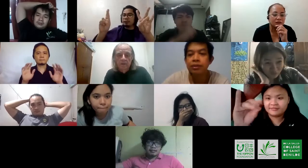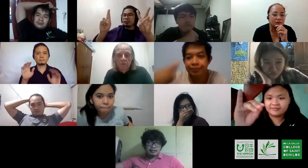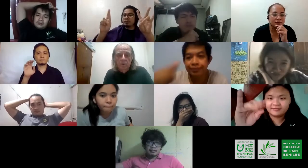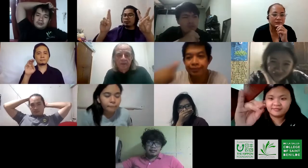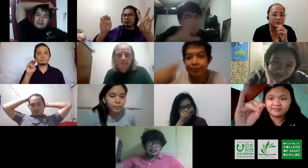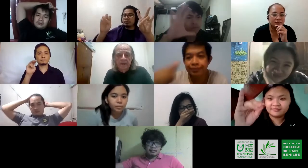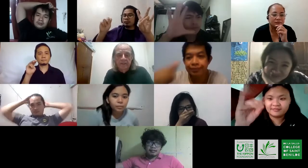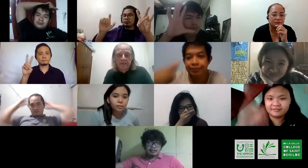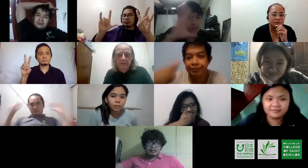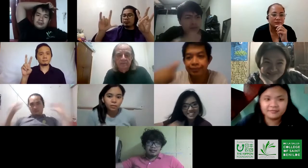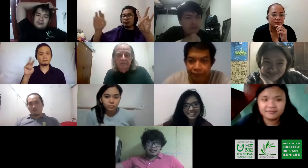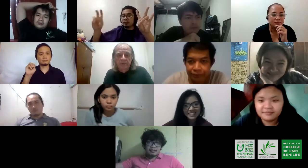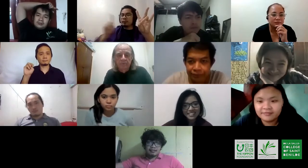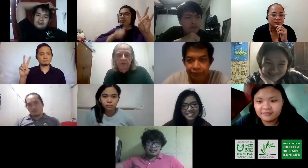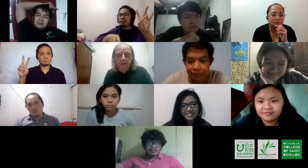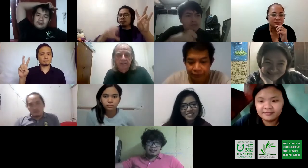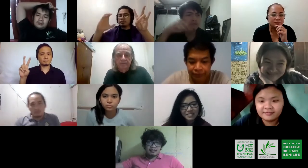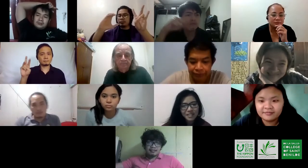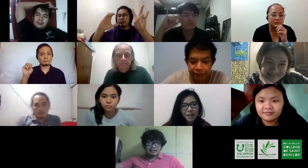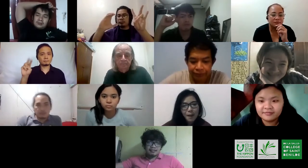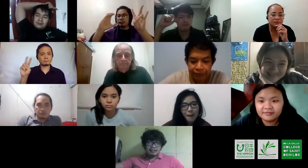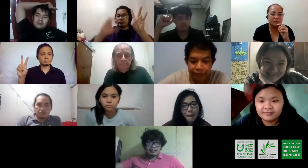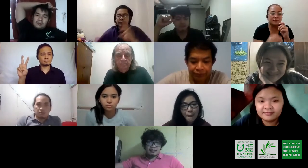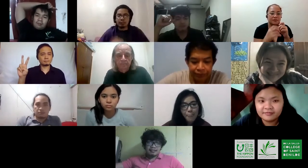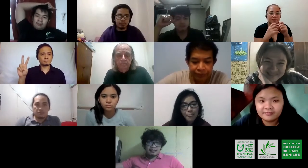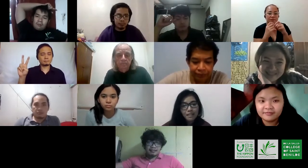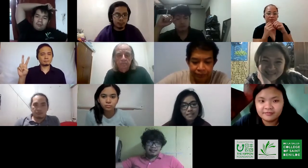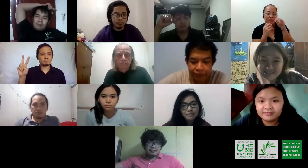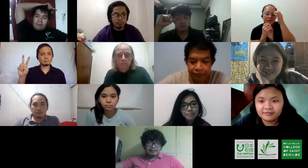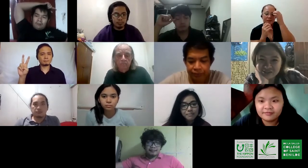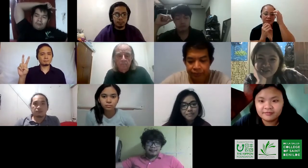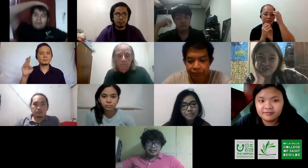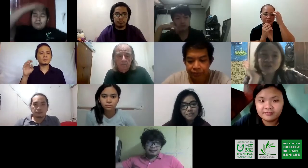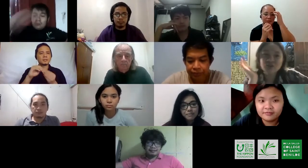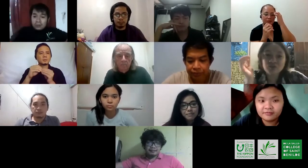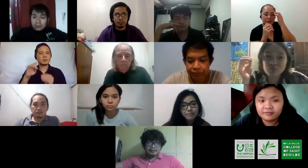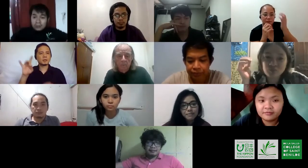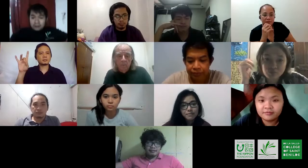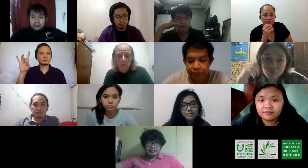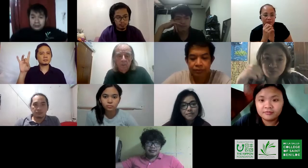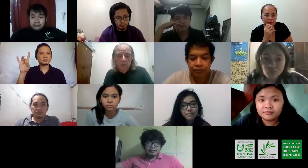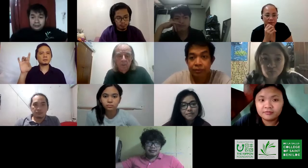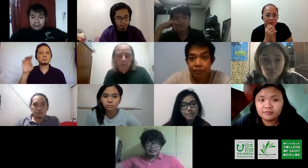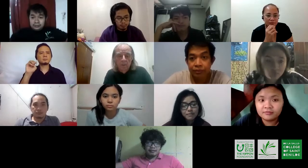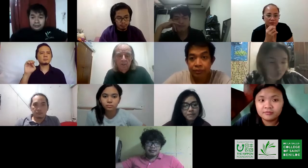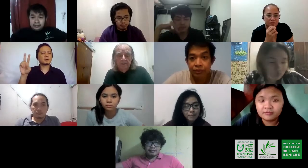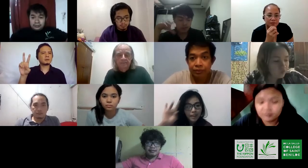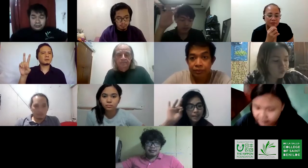where is that near for number 8?